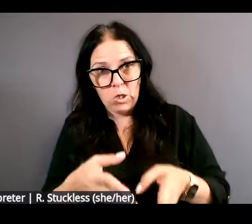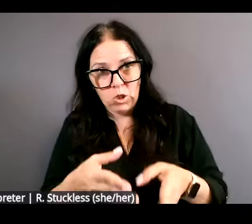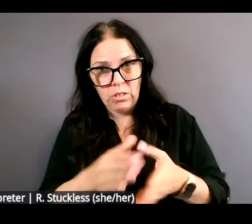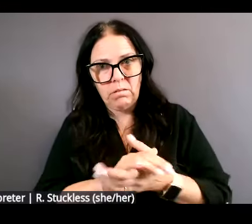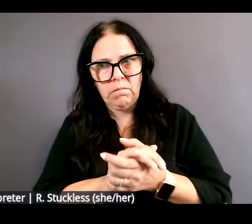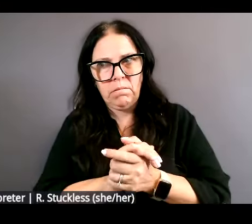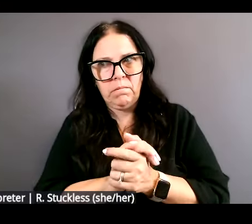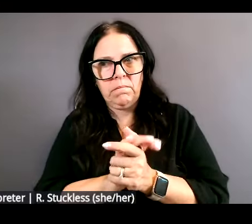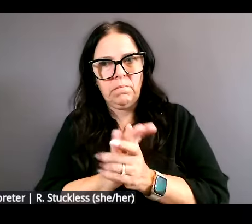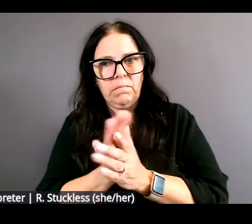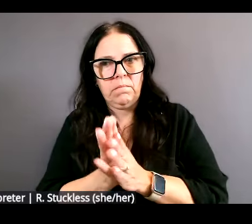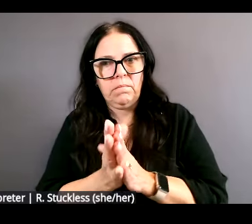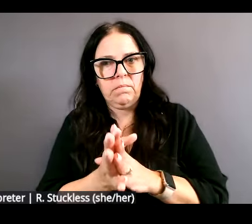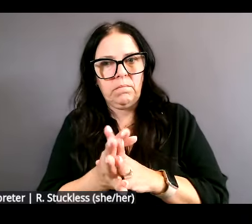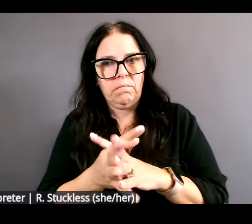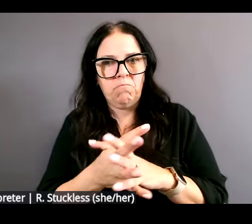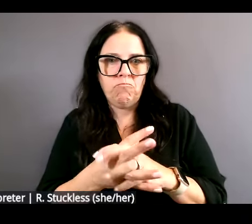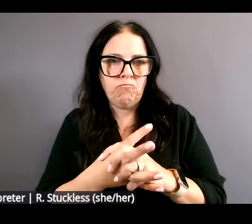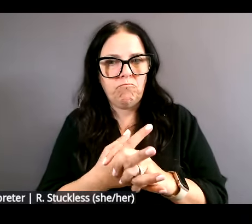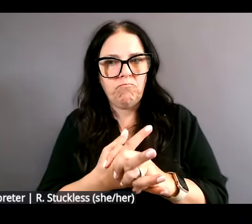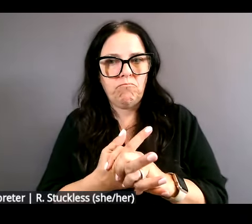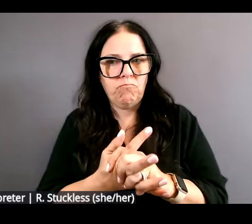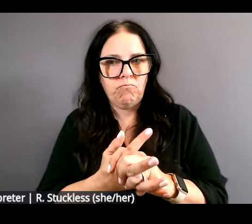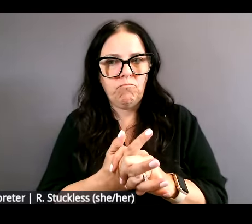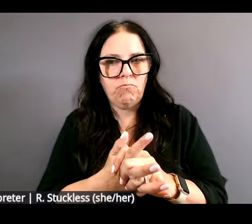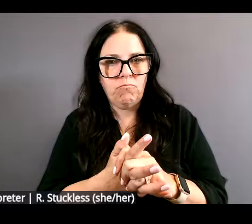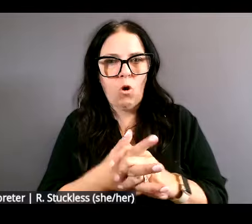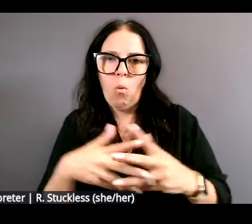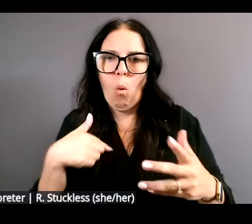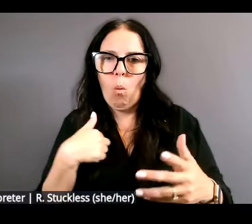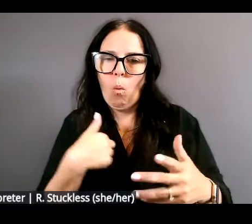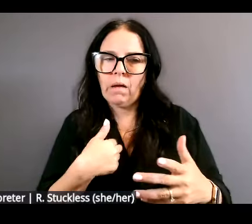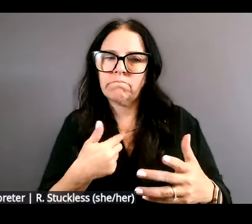that those signatures were forged.